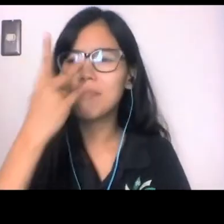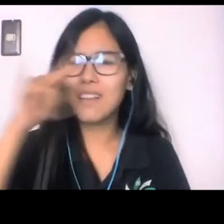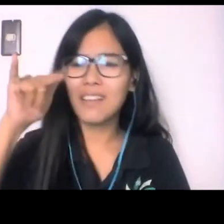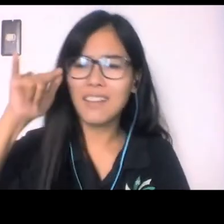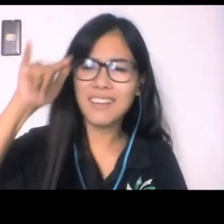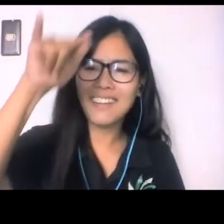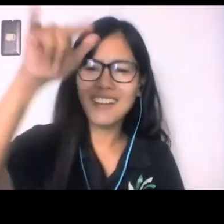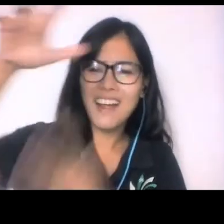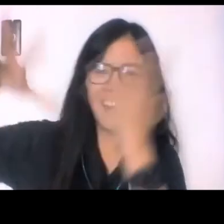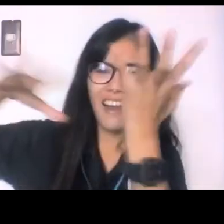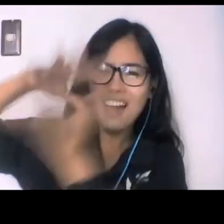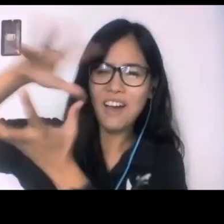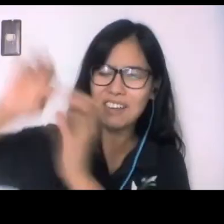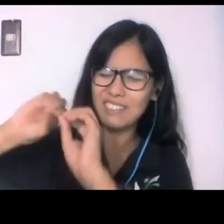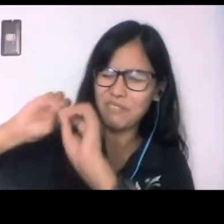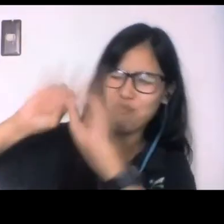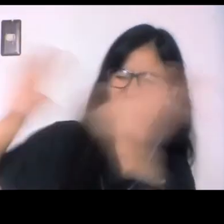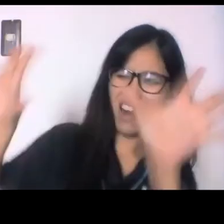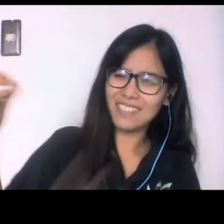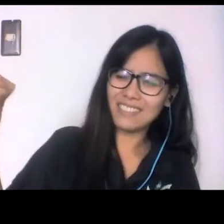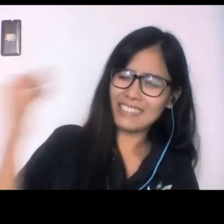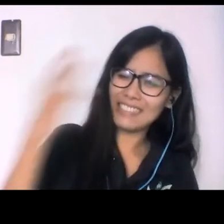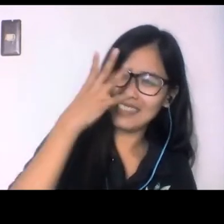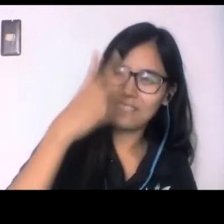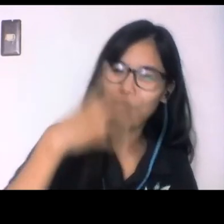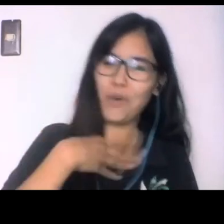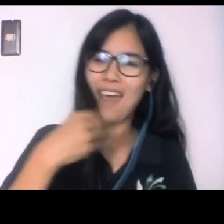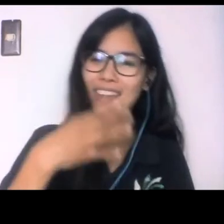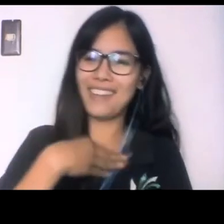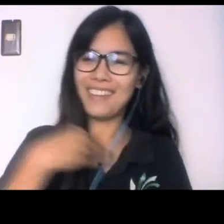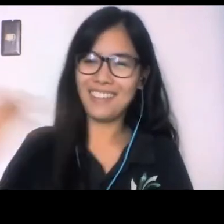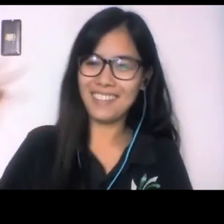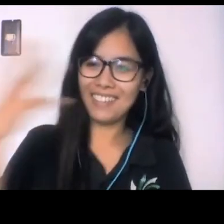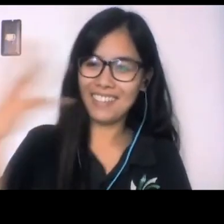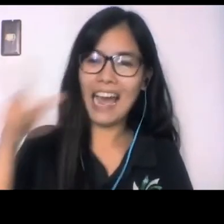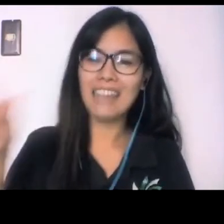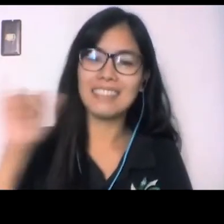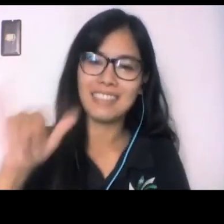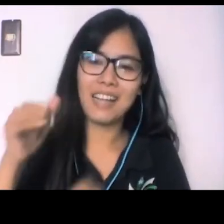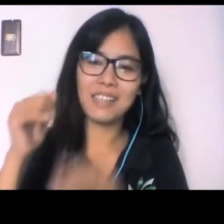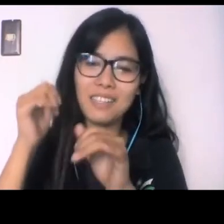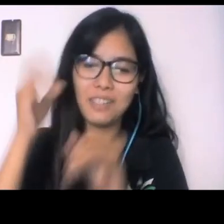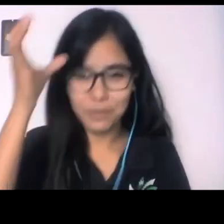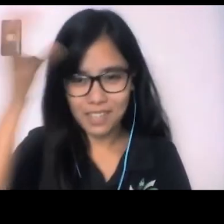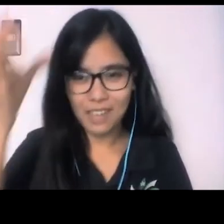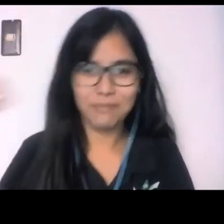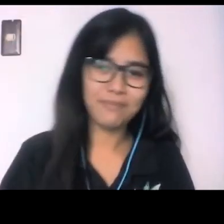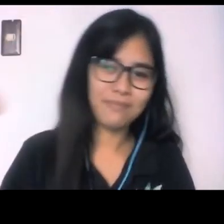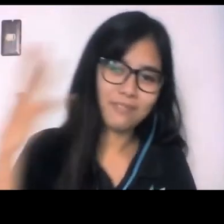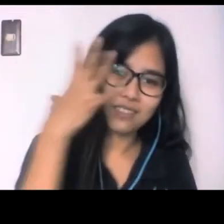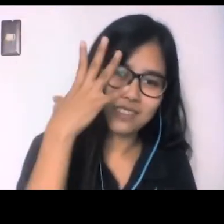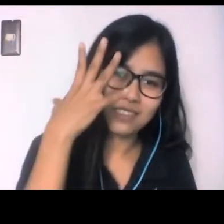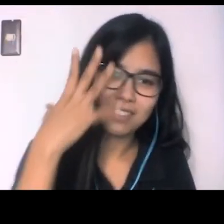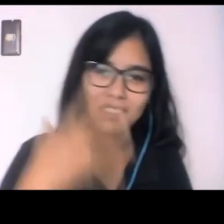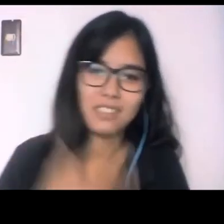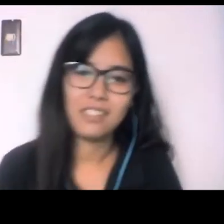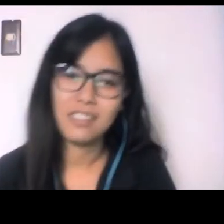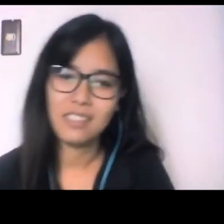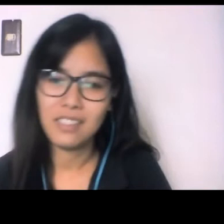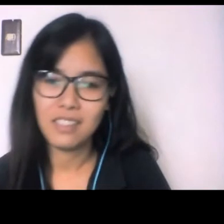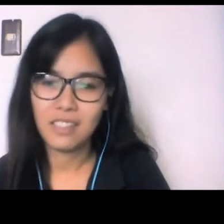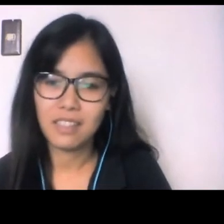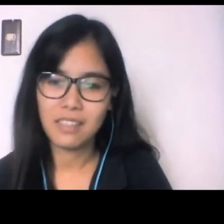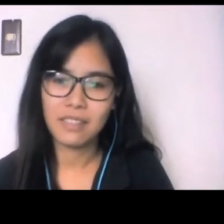So white on the face is because of the light. It's like glaring white. Mm. I think that was the